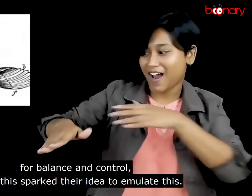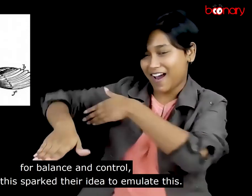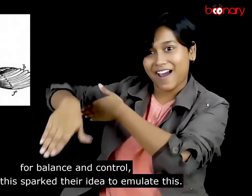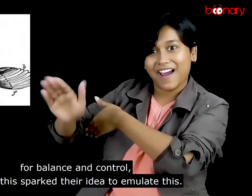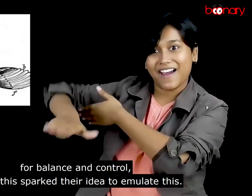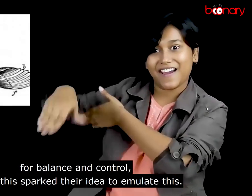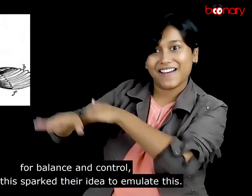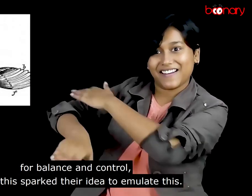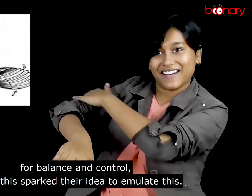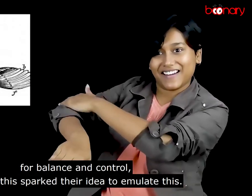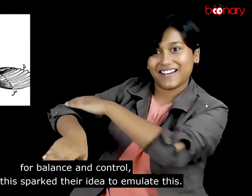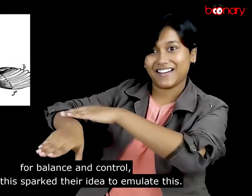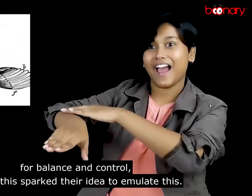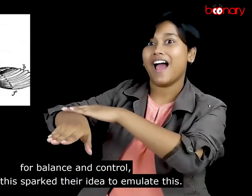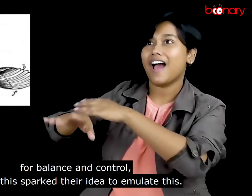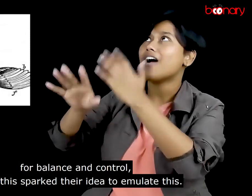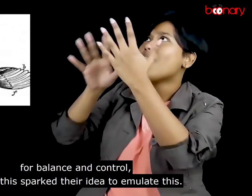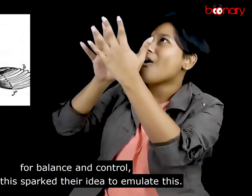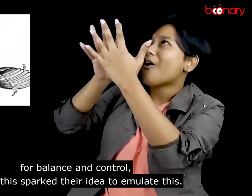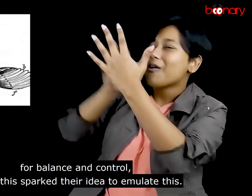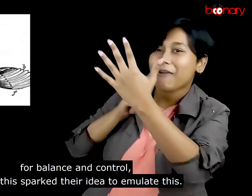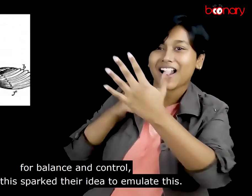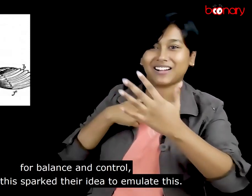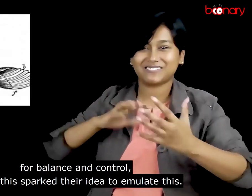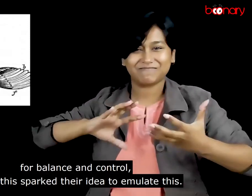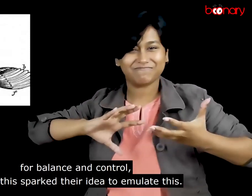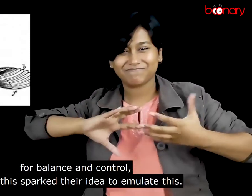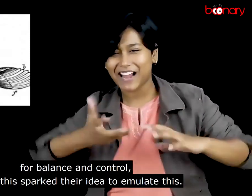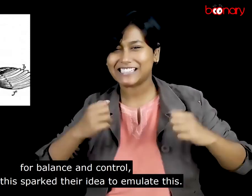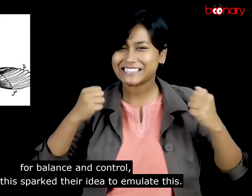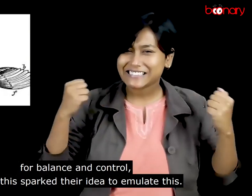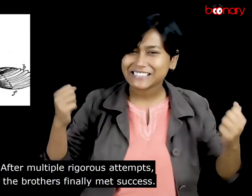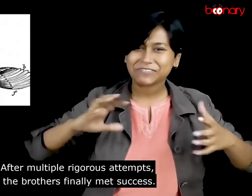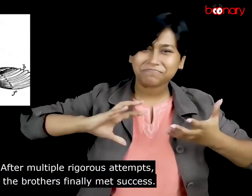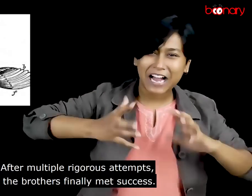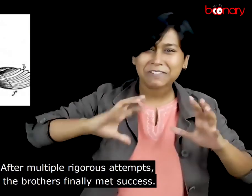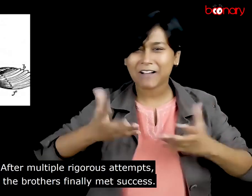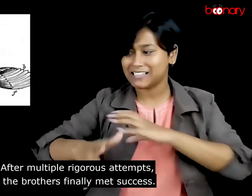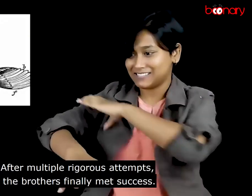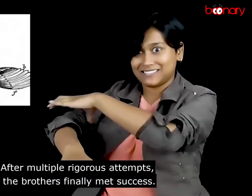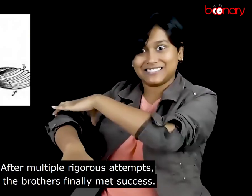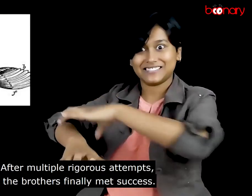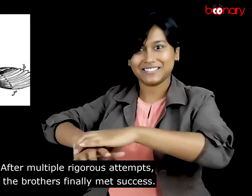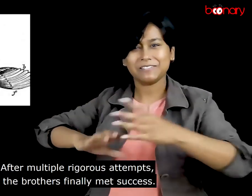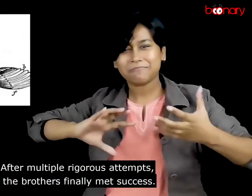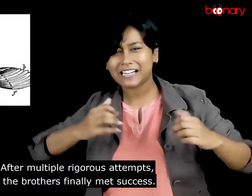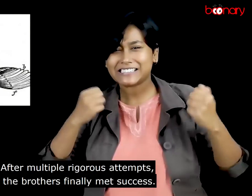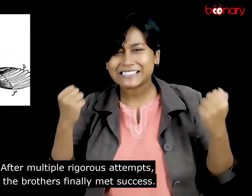And this sparked their idea to emulate this. After multiple rigorous